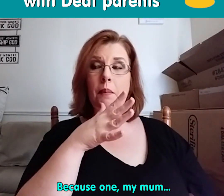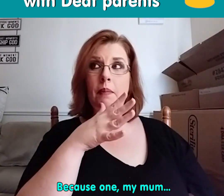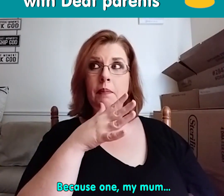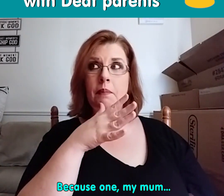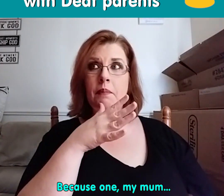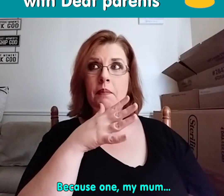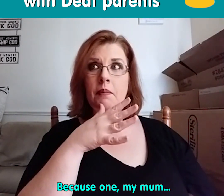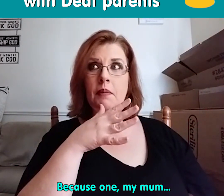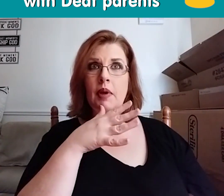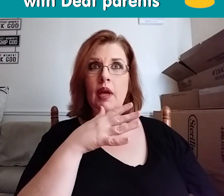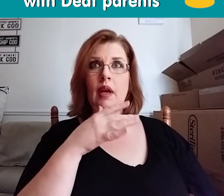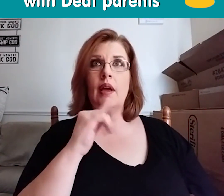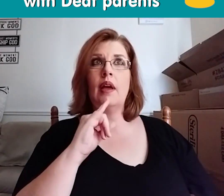mom